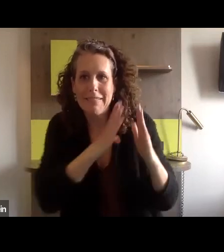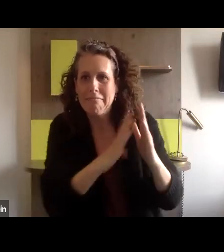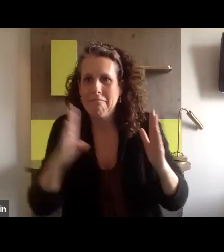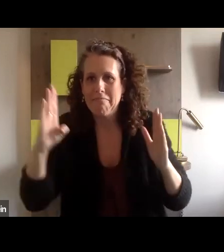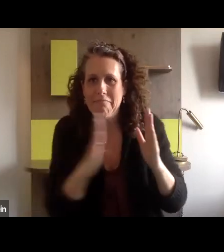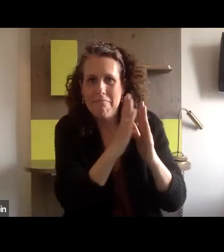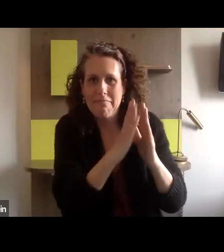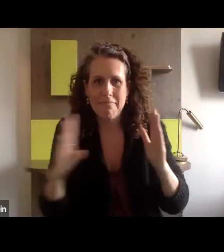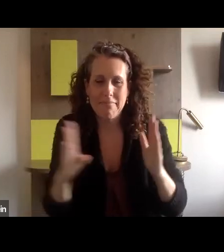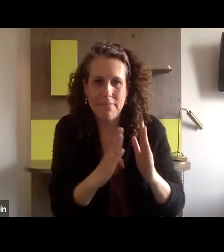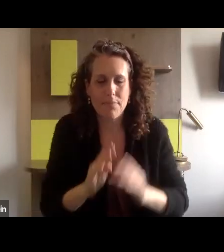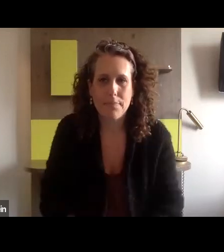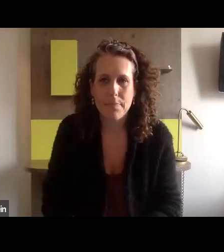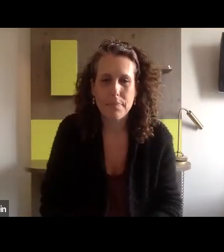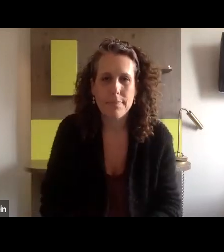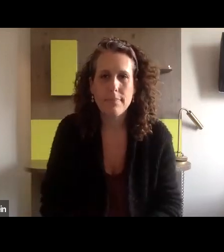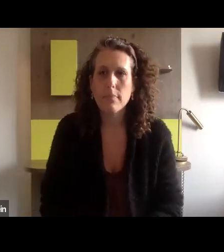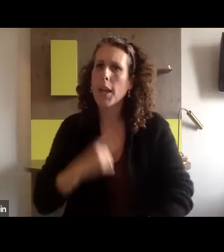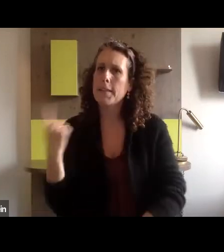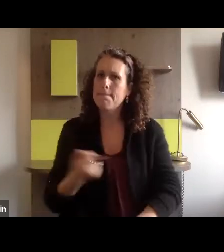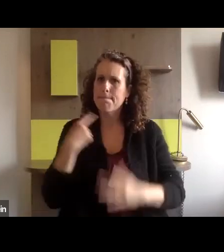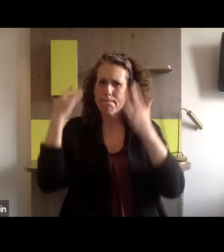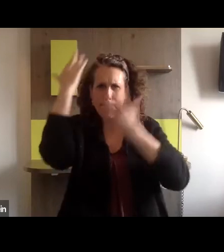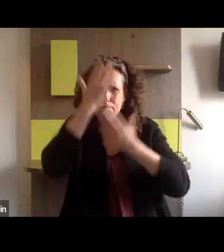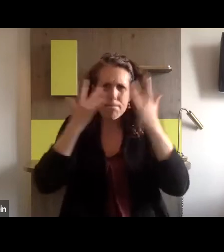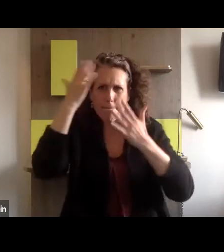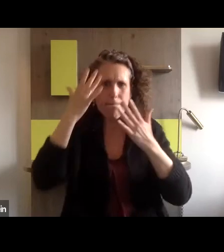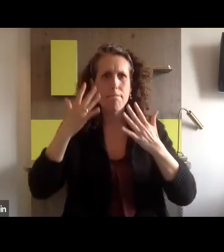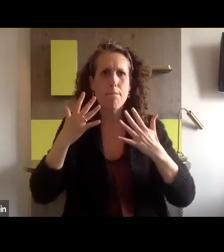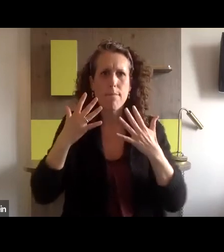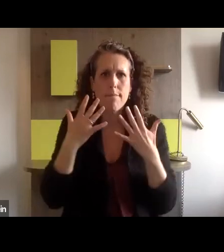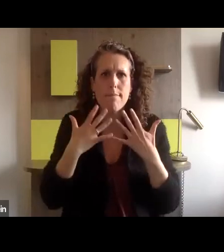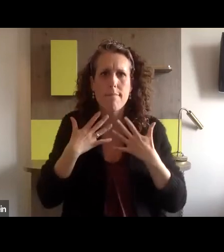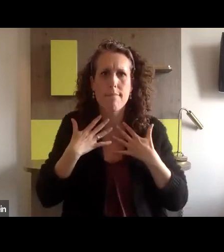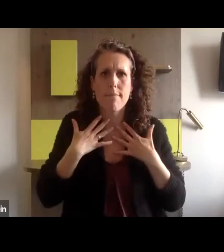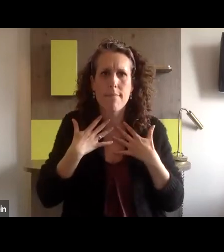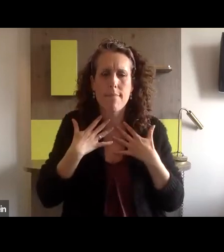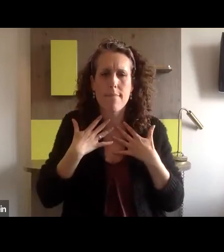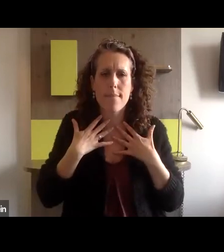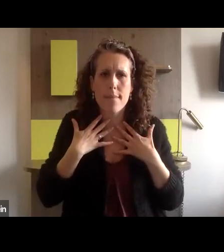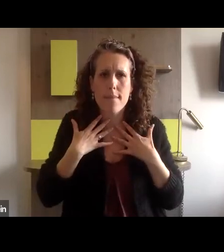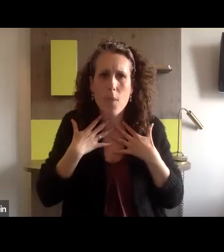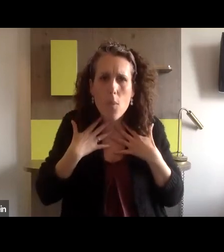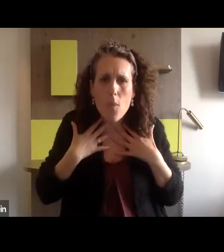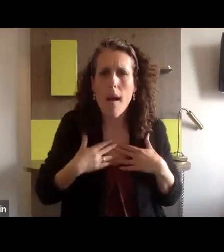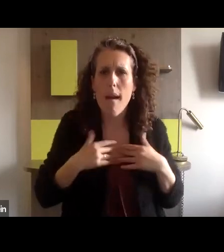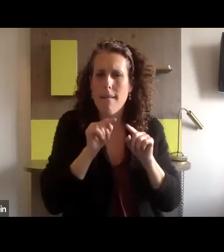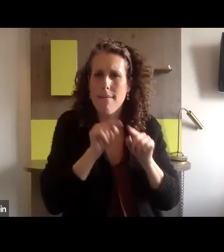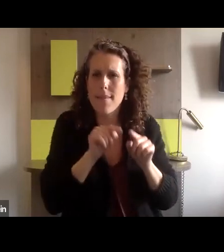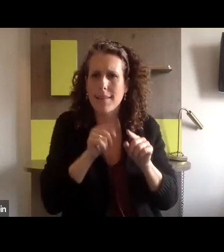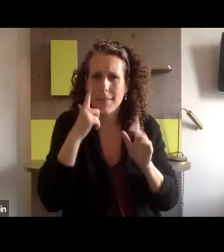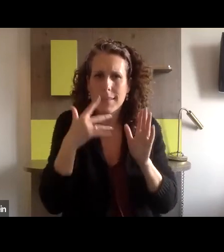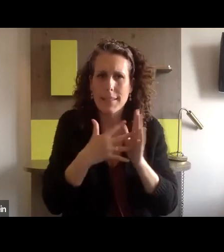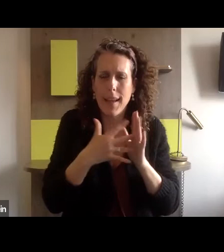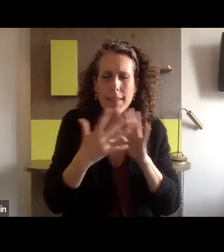about how can we approach validity of this instrument, of this test. So what we did,